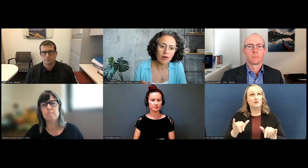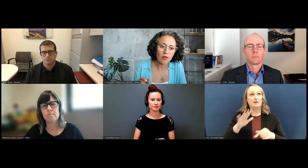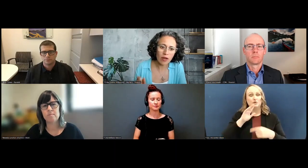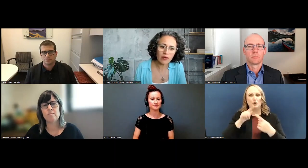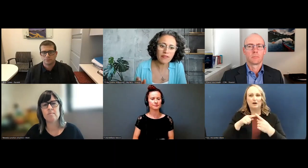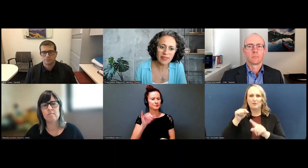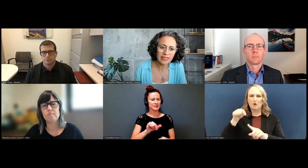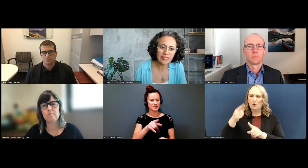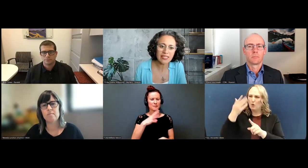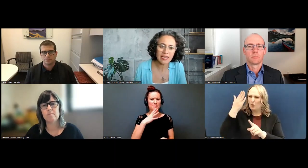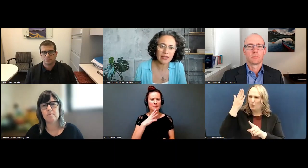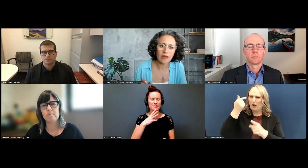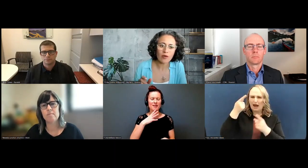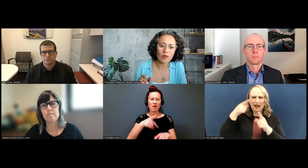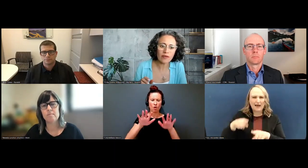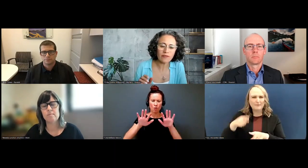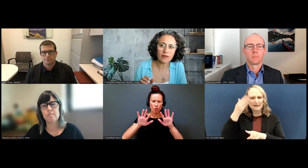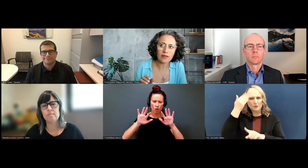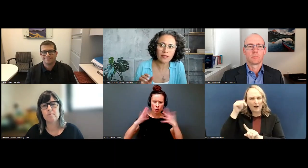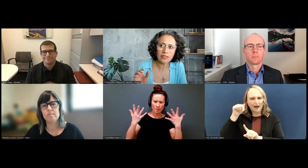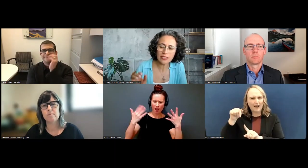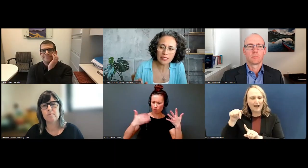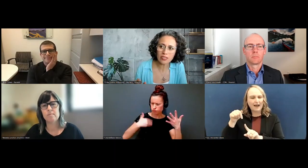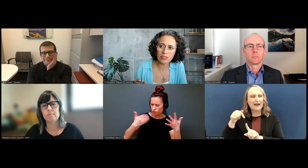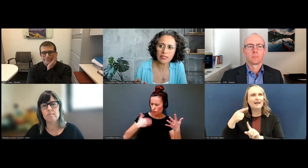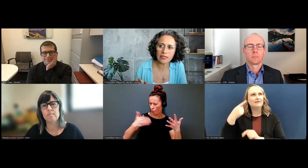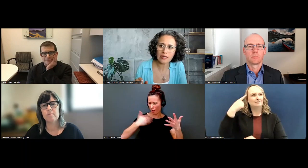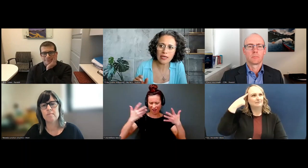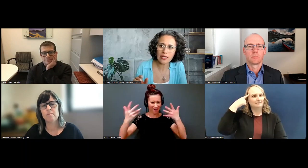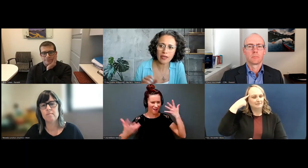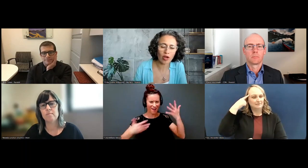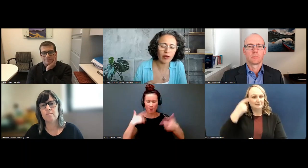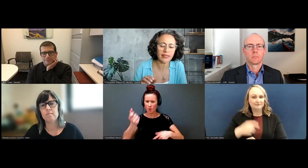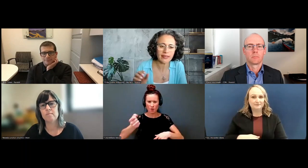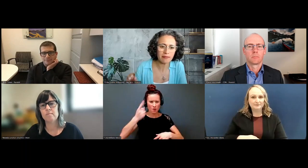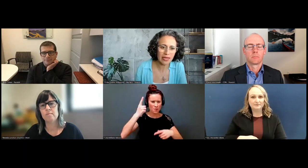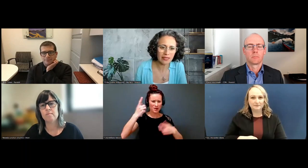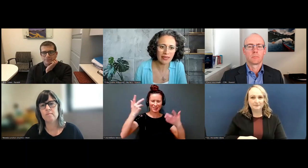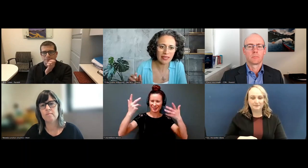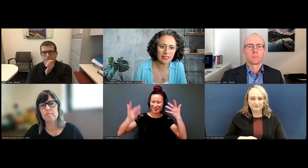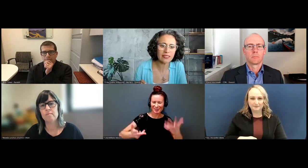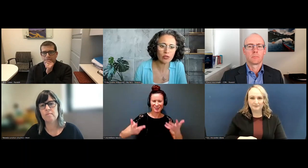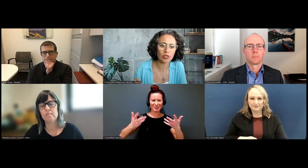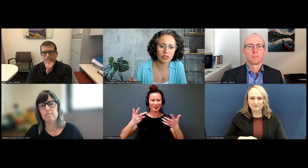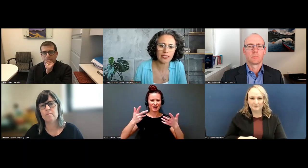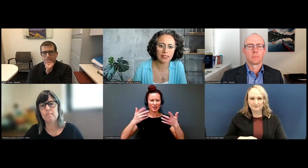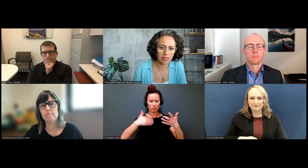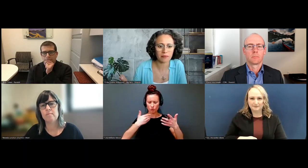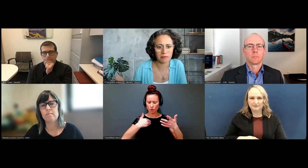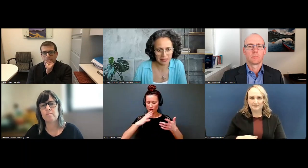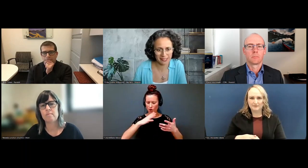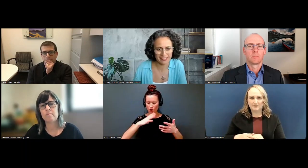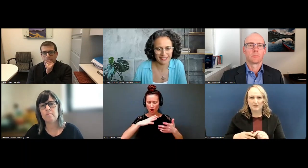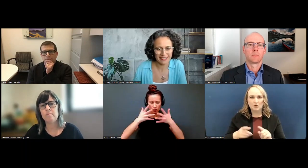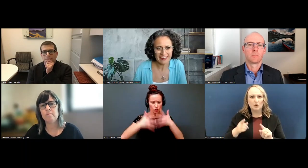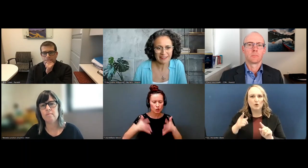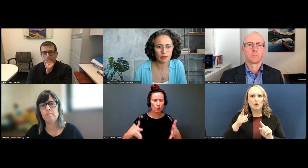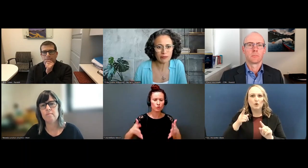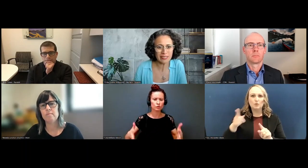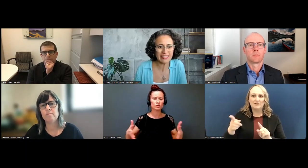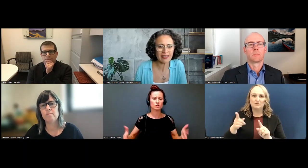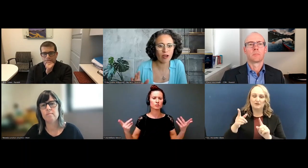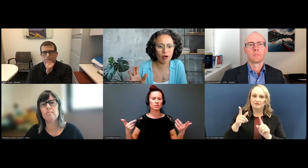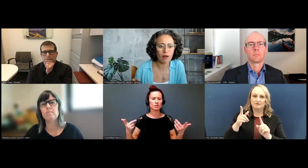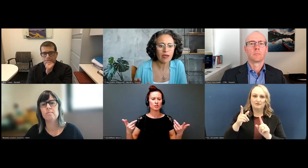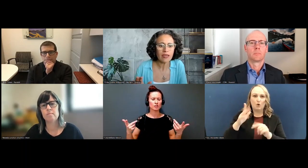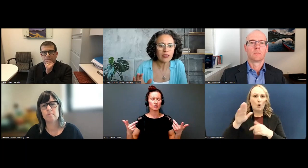back. One of the things is that we've consistently inherited an institutionalization mindset,